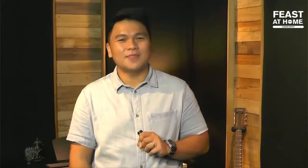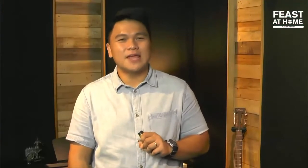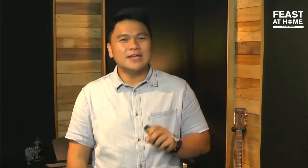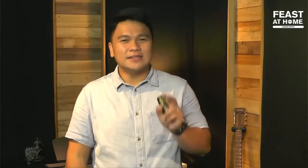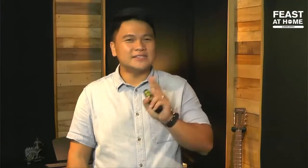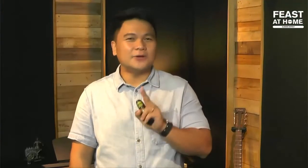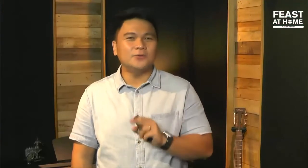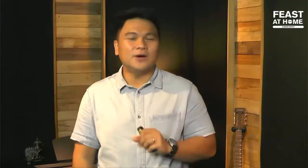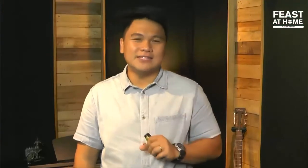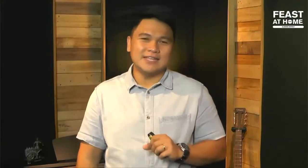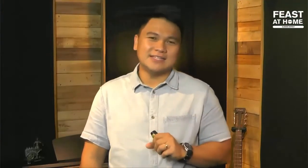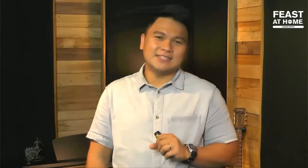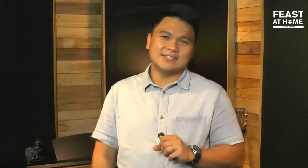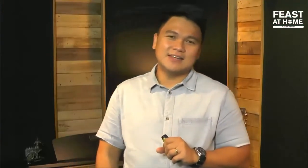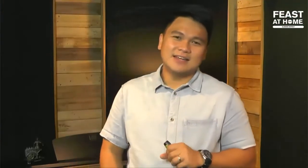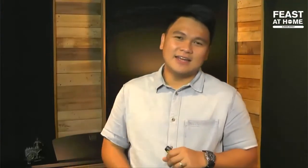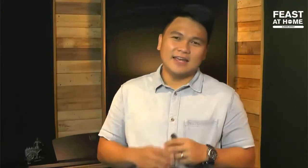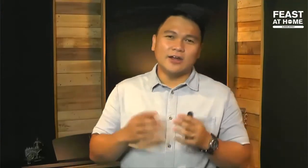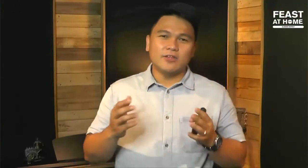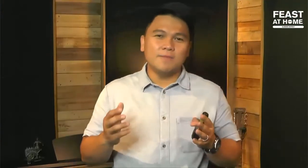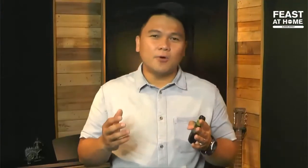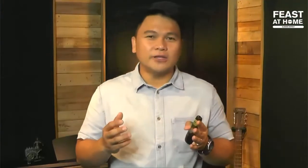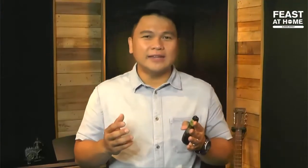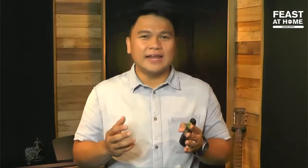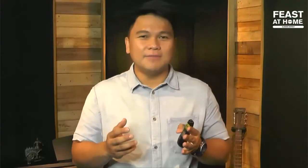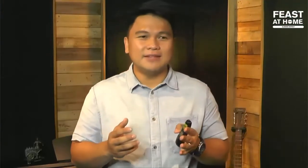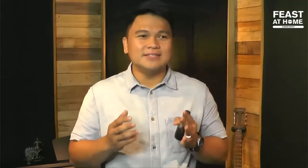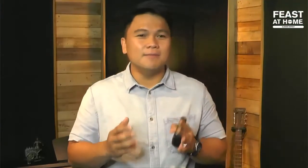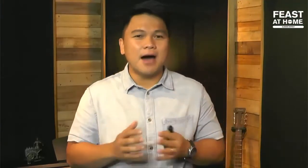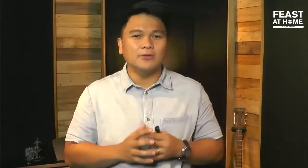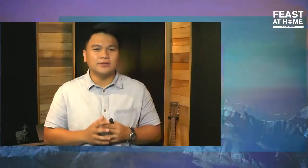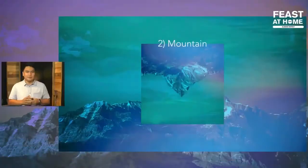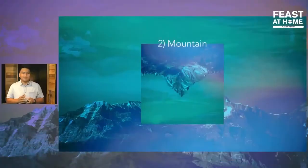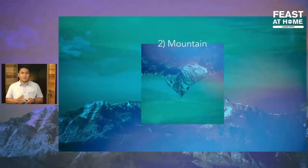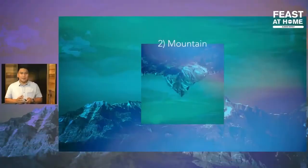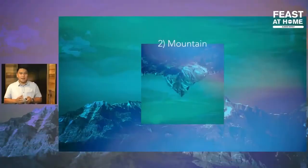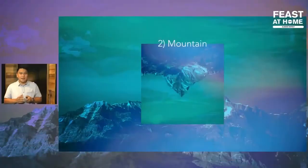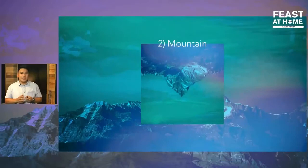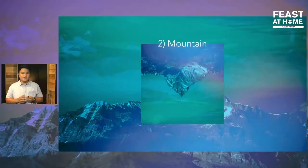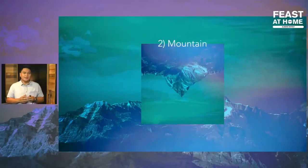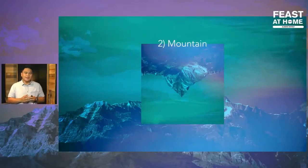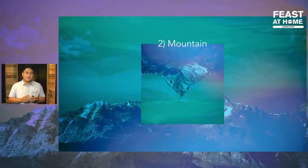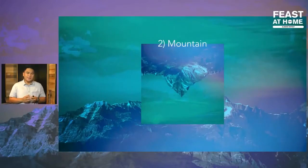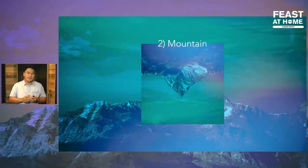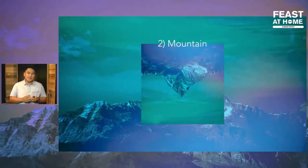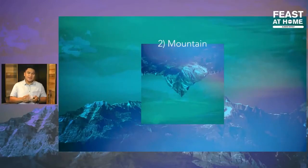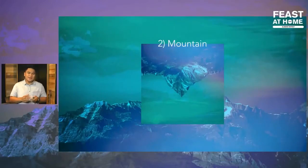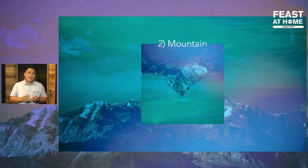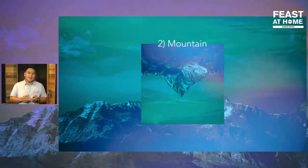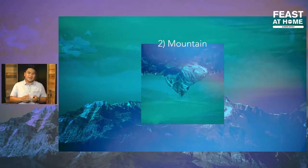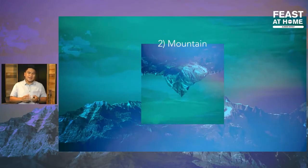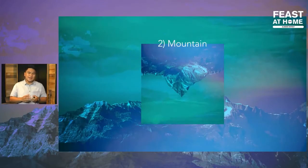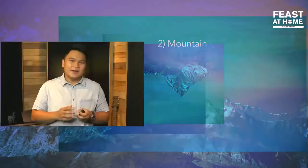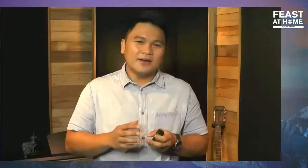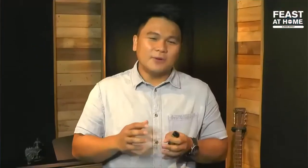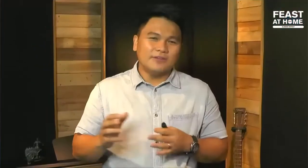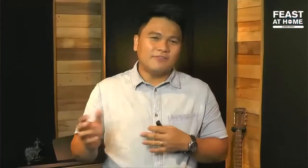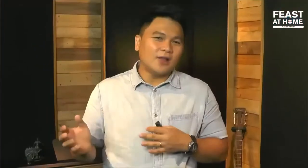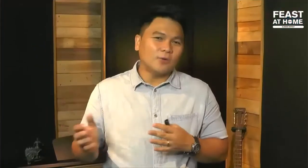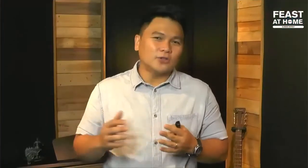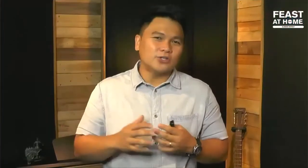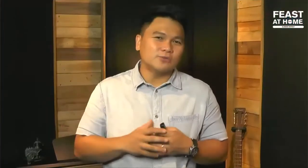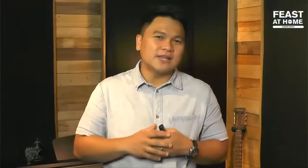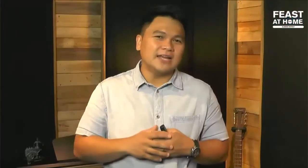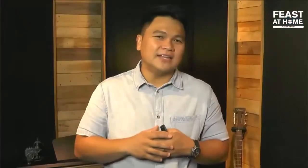ark. The second one is this. Another important element is the mountain. And when the